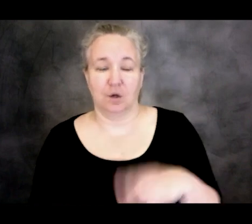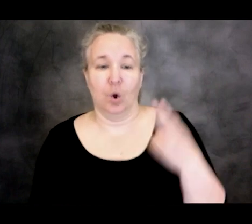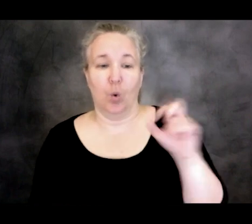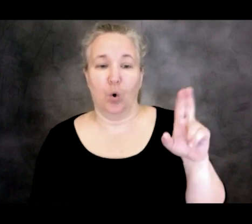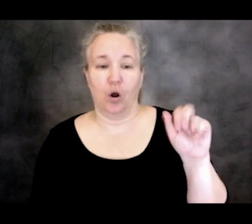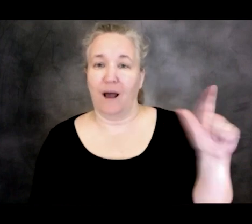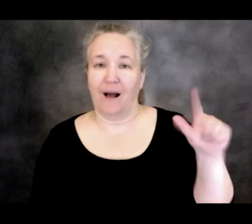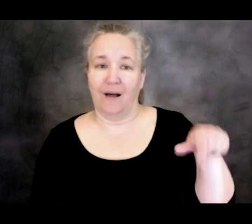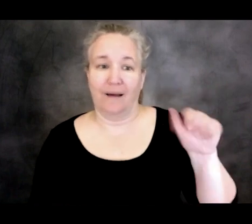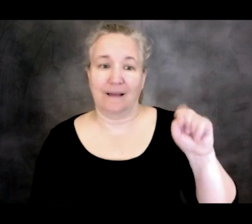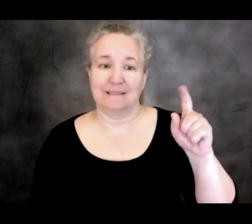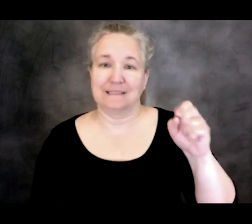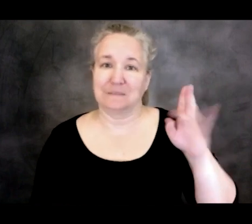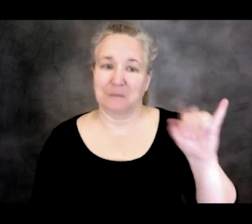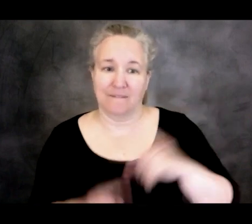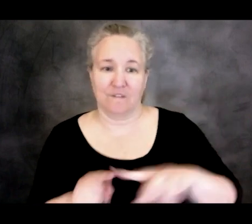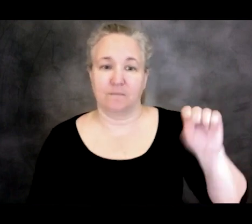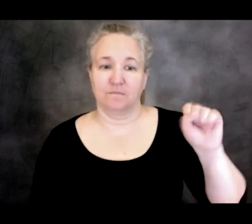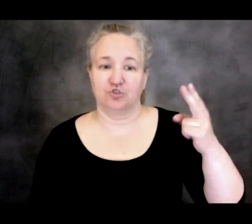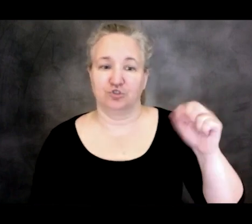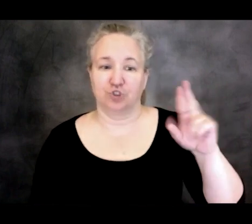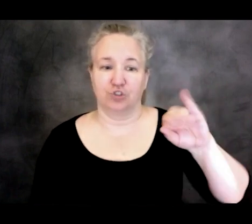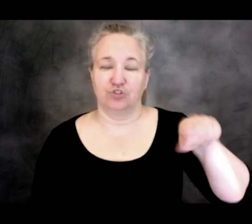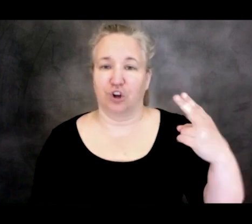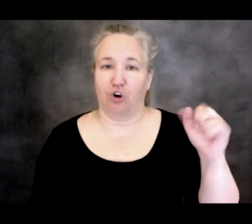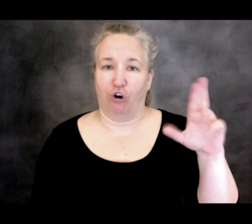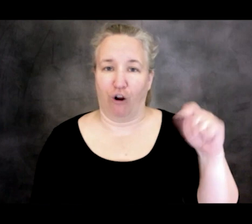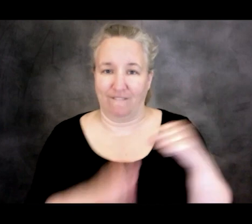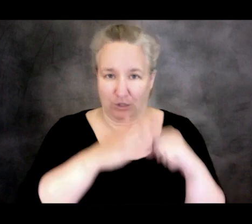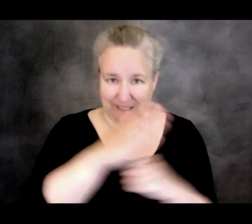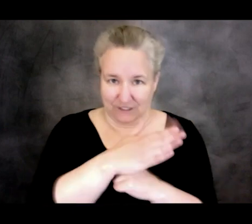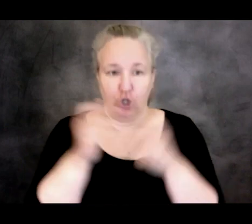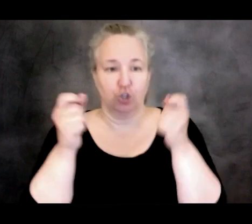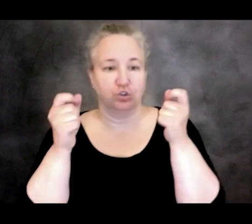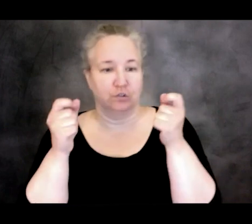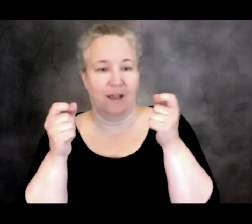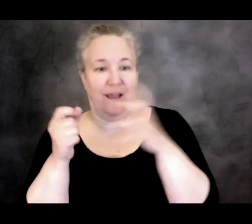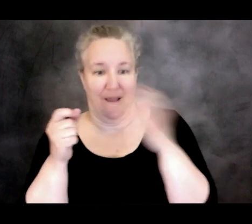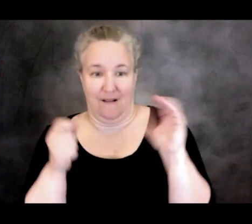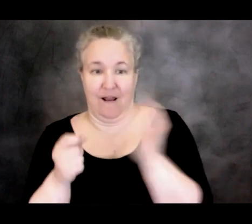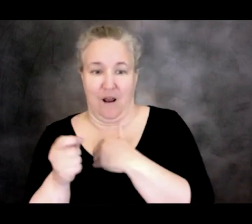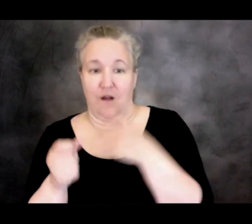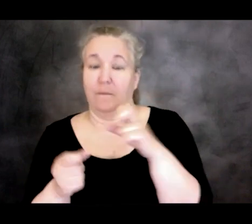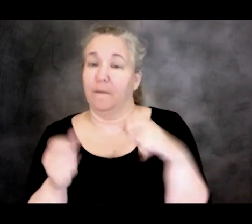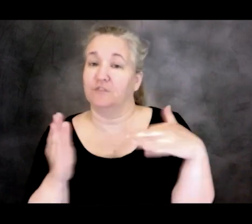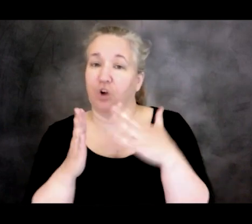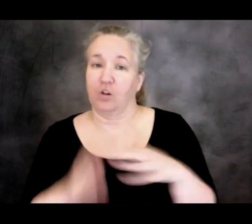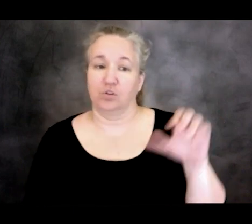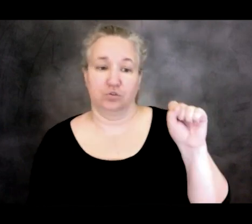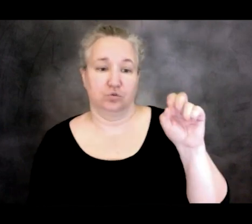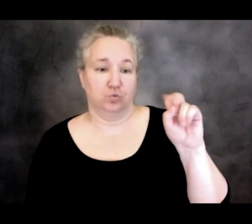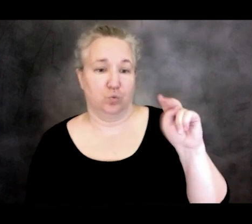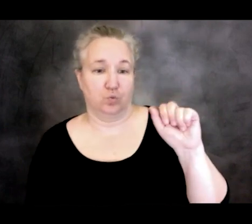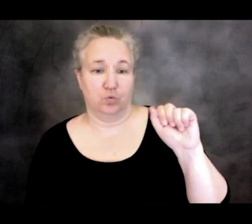Al-Qasimi of the Sharjah Art Foundation and the director of the Sharjah Biennale, and our